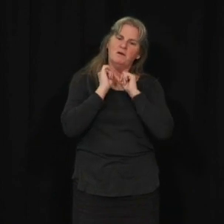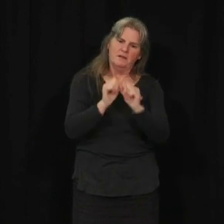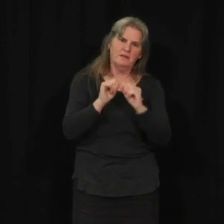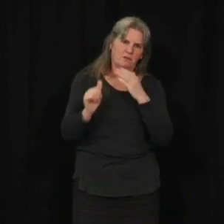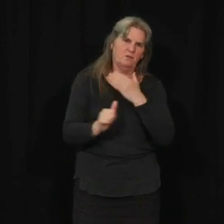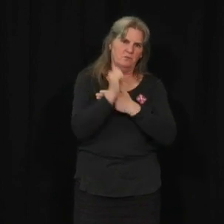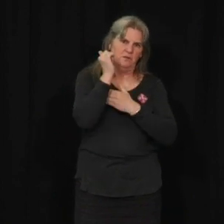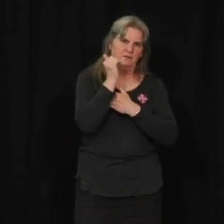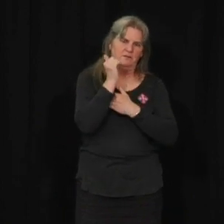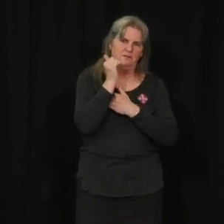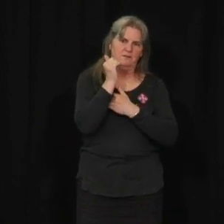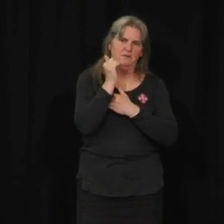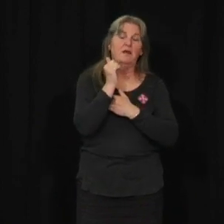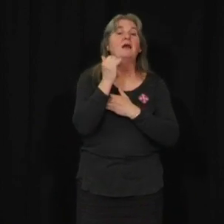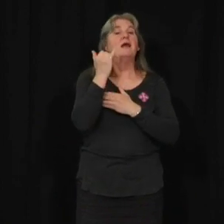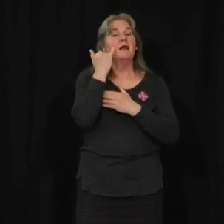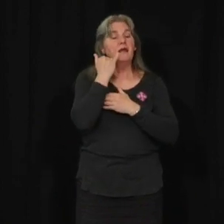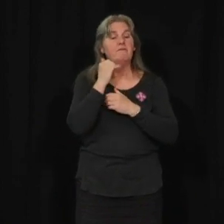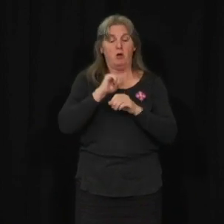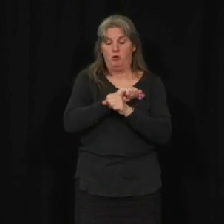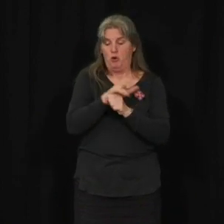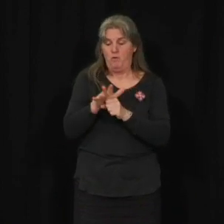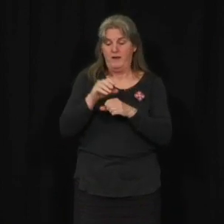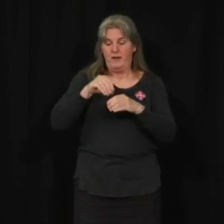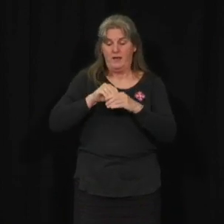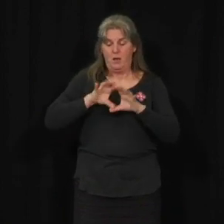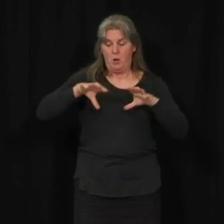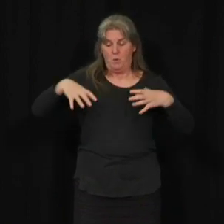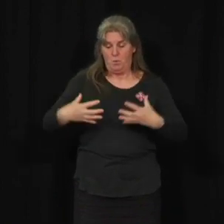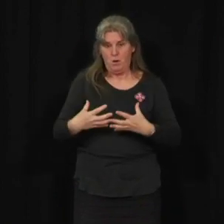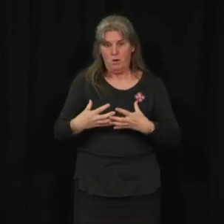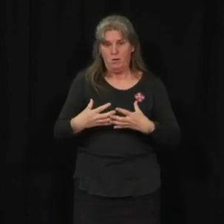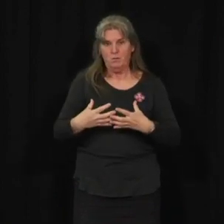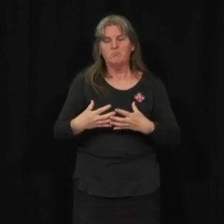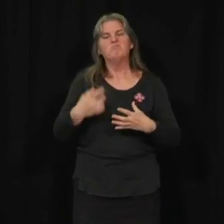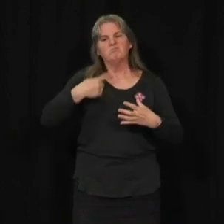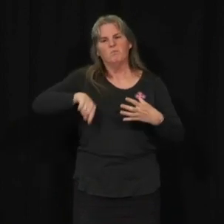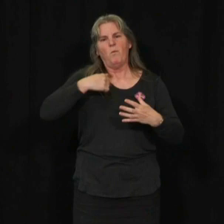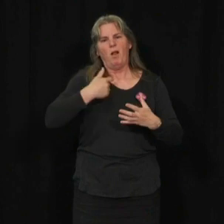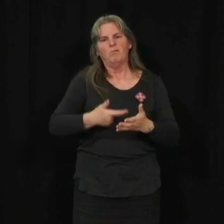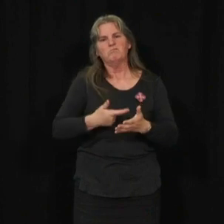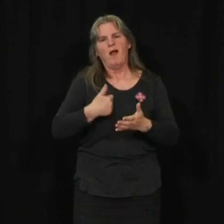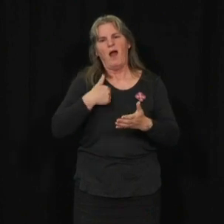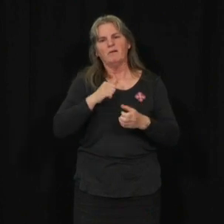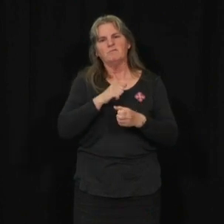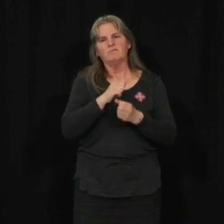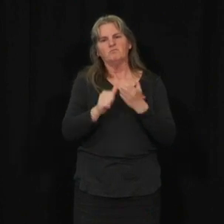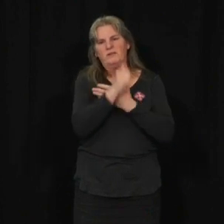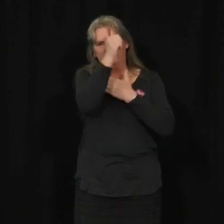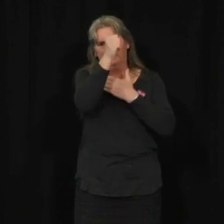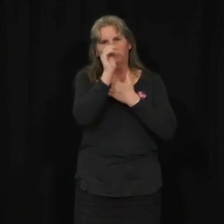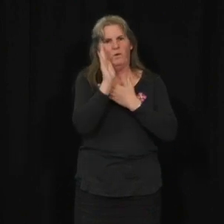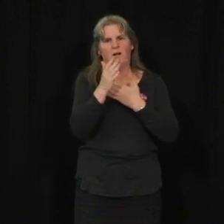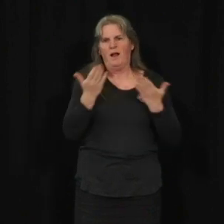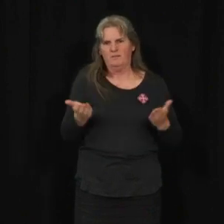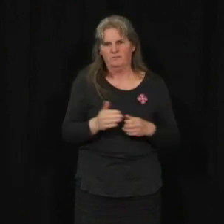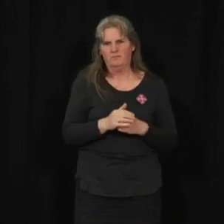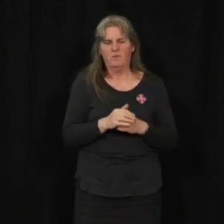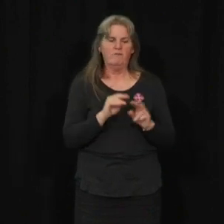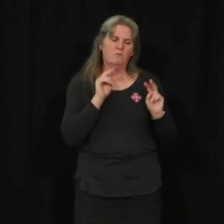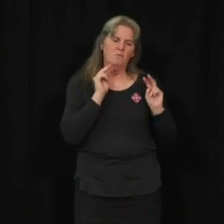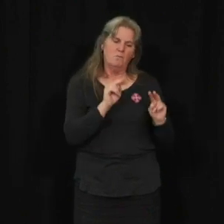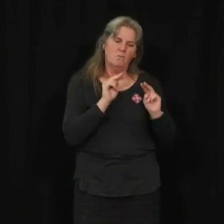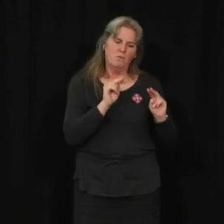in the world, there is an ongoing risk, and so that risk assessment has to be continually